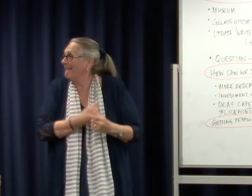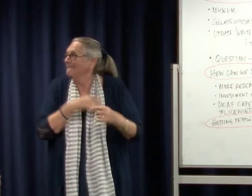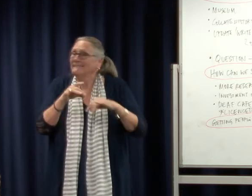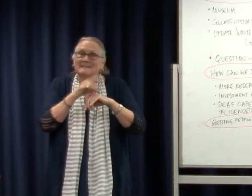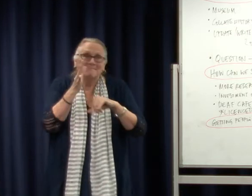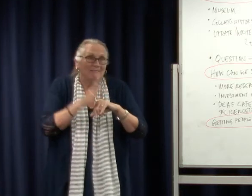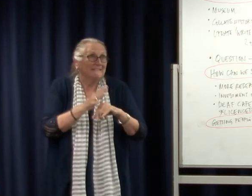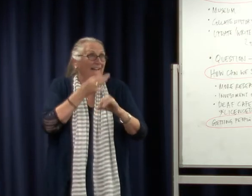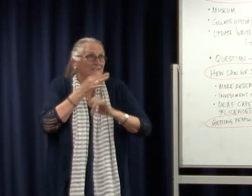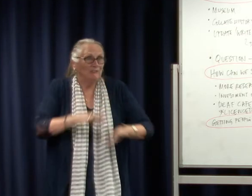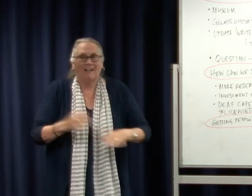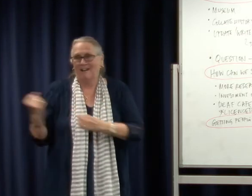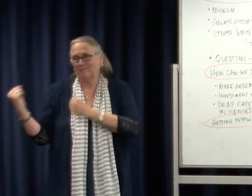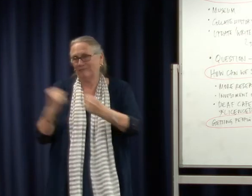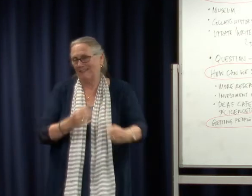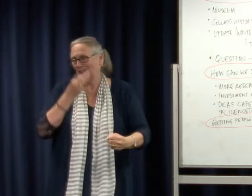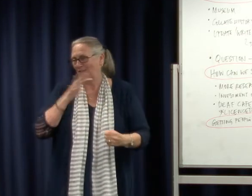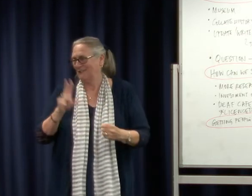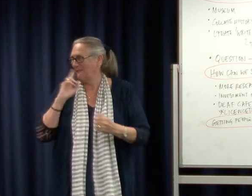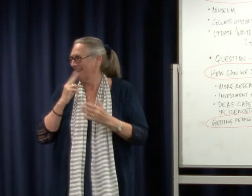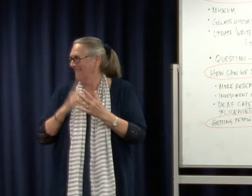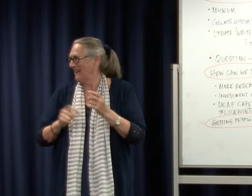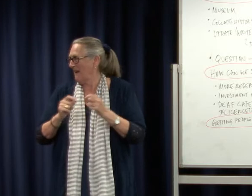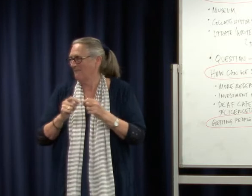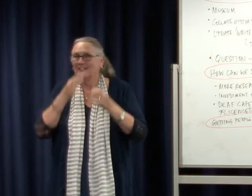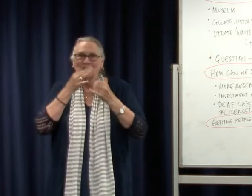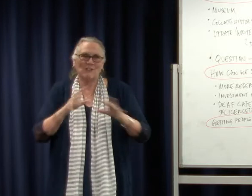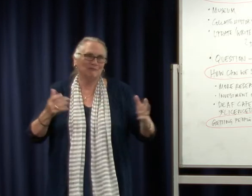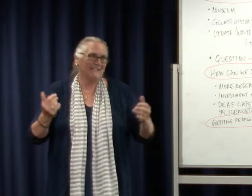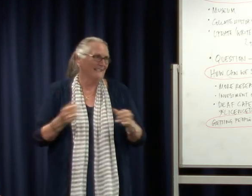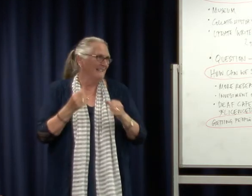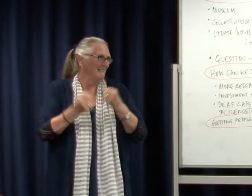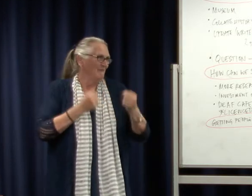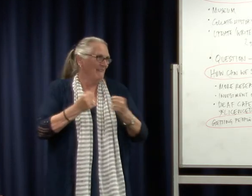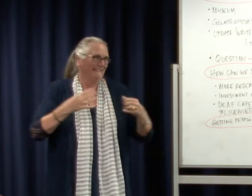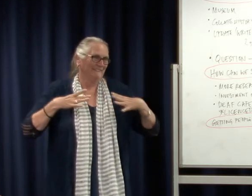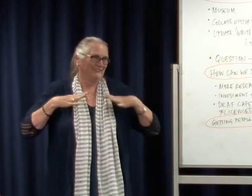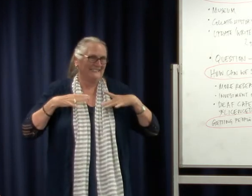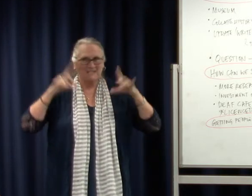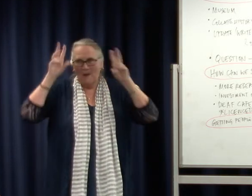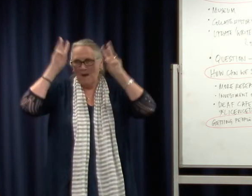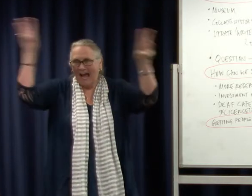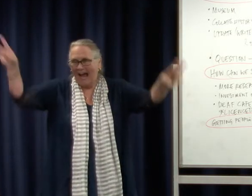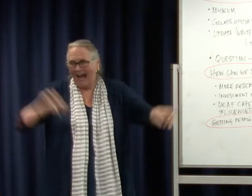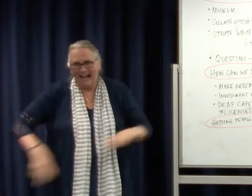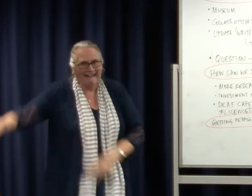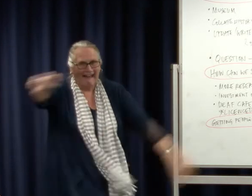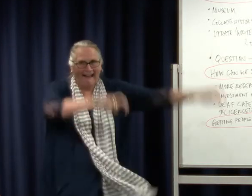Maybe to meet someone, fall in love, get married, have kids, and they can bring their kids to the Deaf Club. And then the children can just run free and